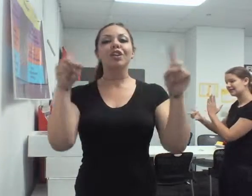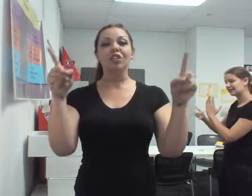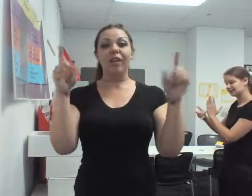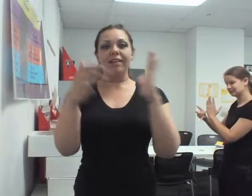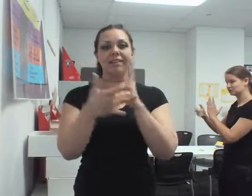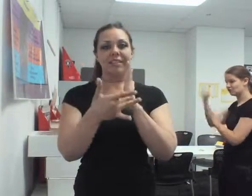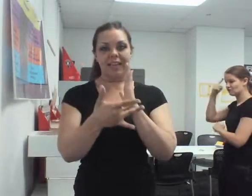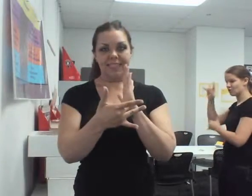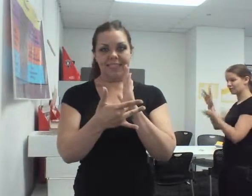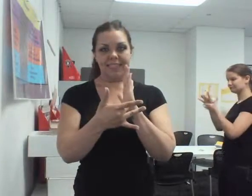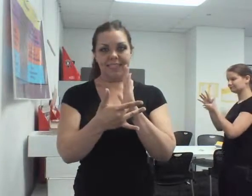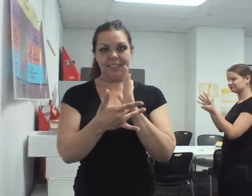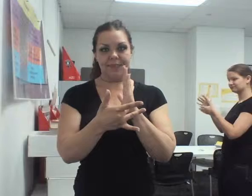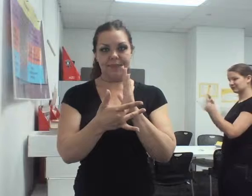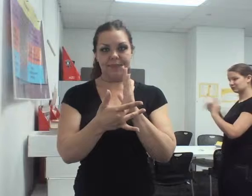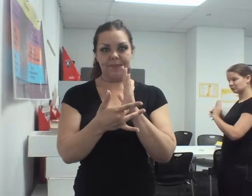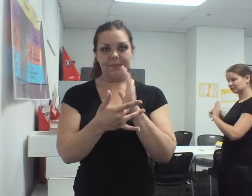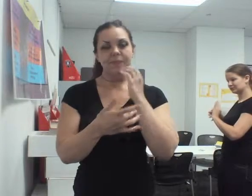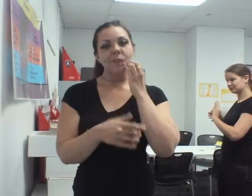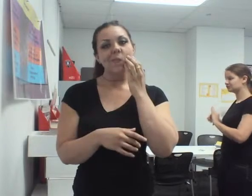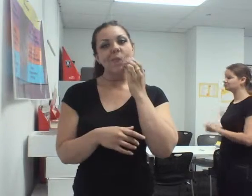the speaker would say,